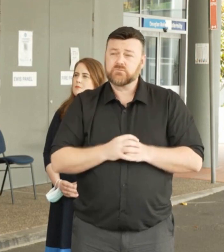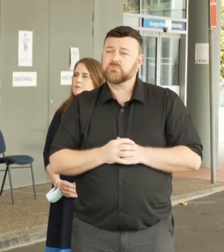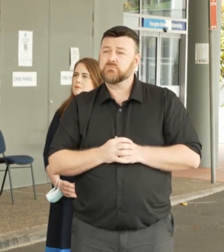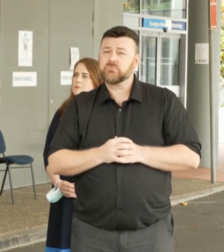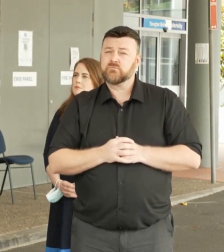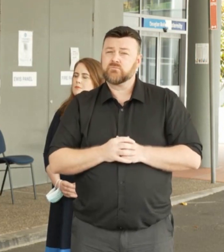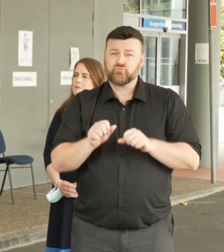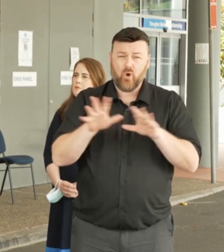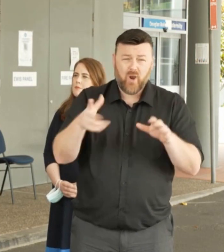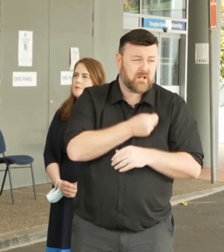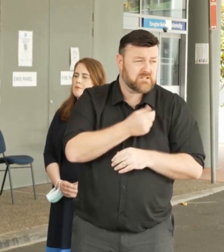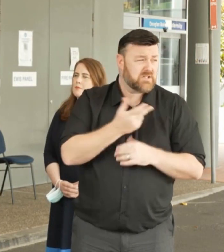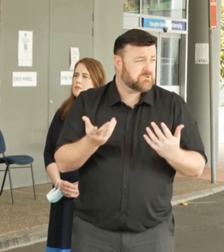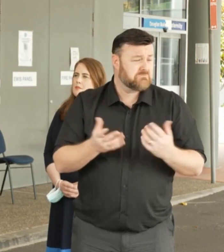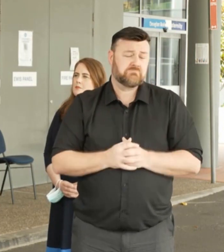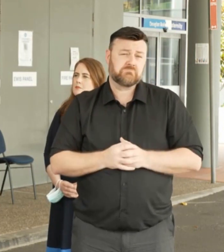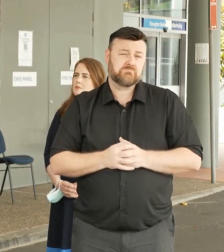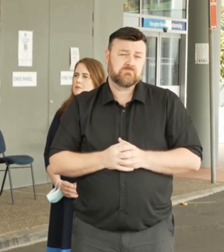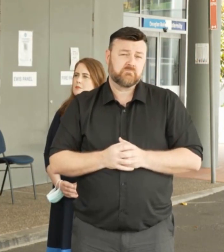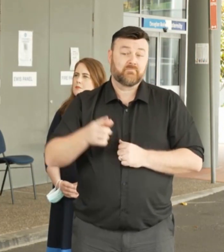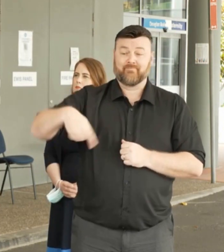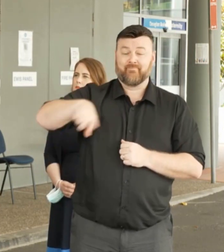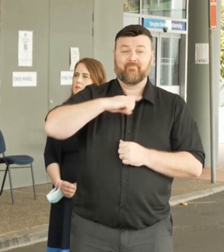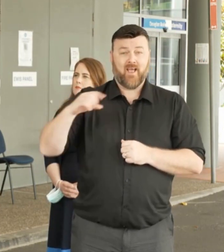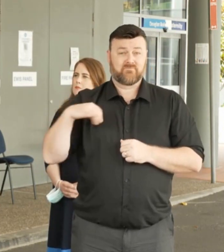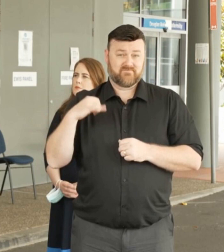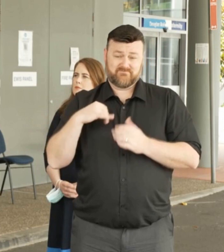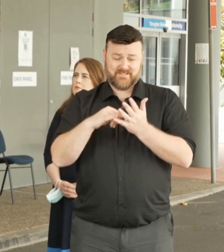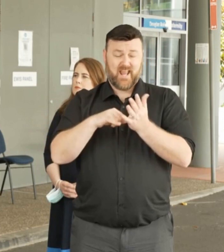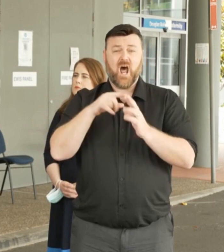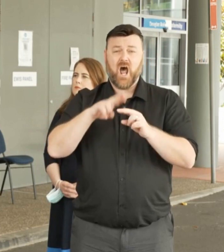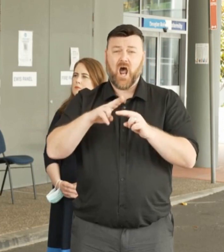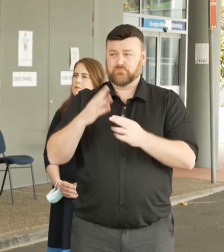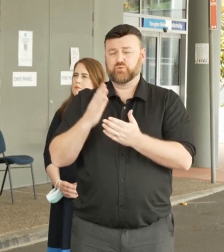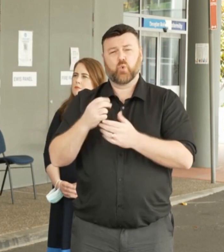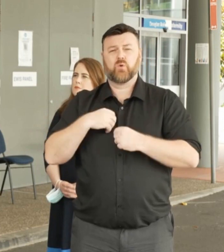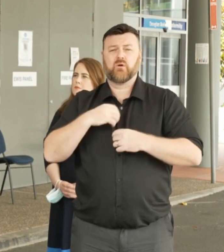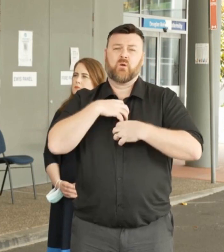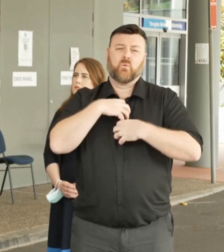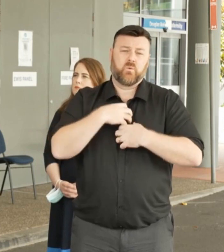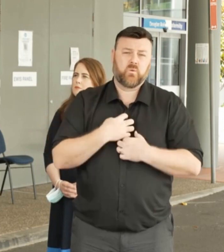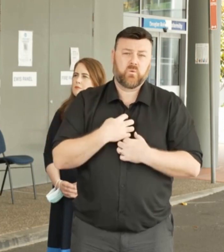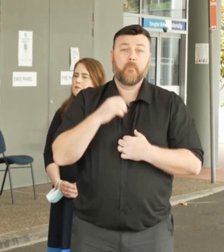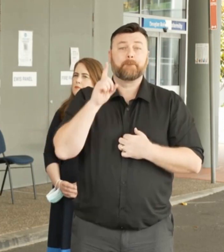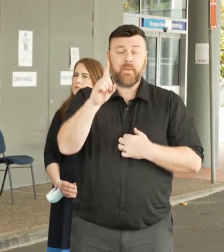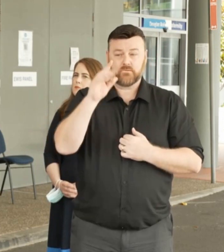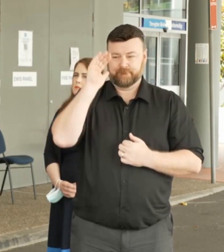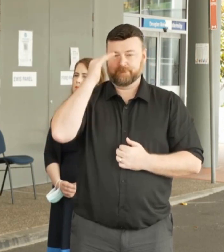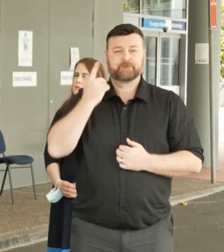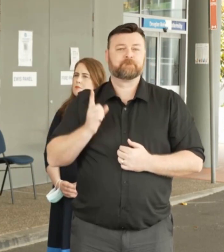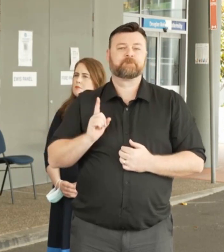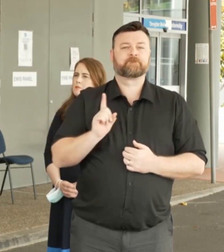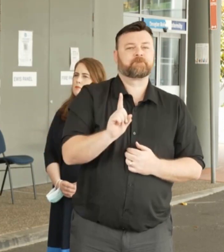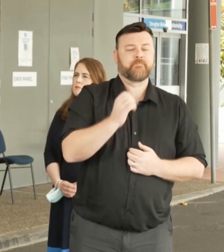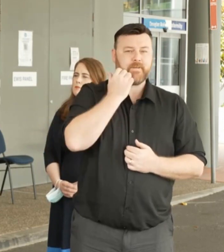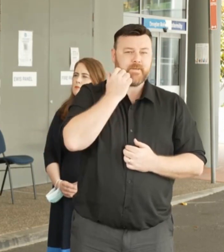vaccination program. There's no question our health staff are tired, but they're still there fronting every day. As Health Minister, I